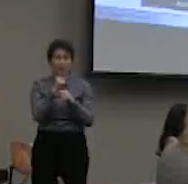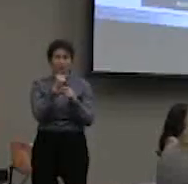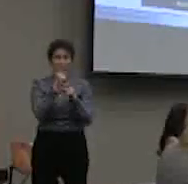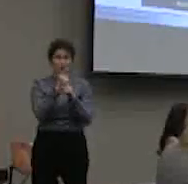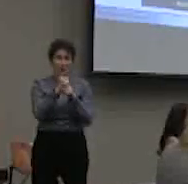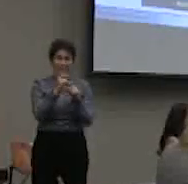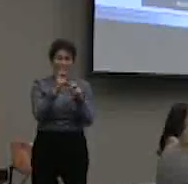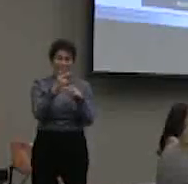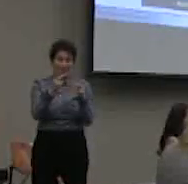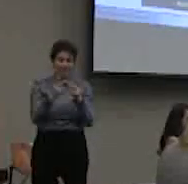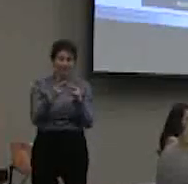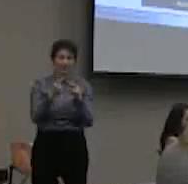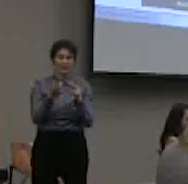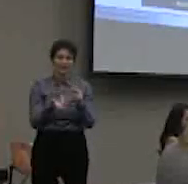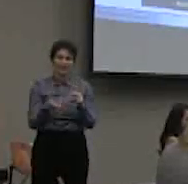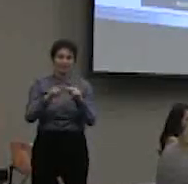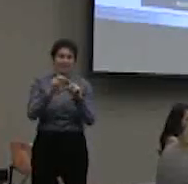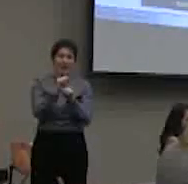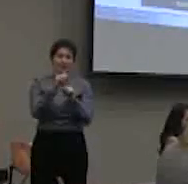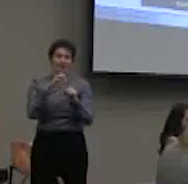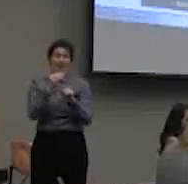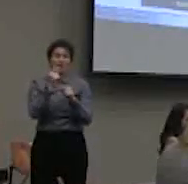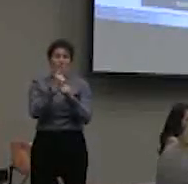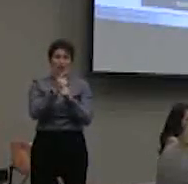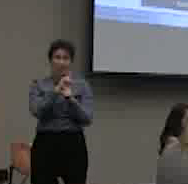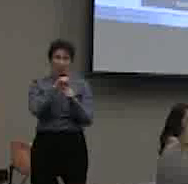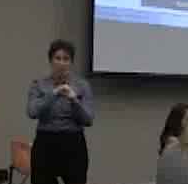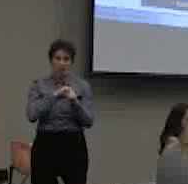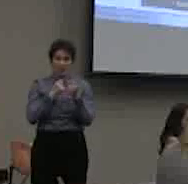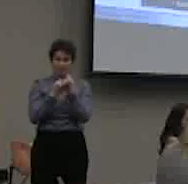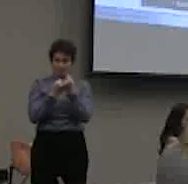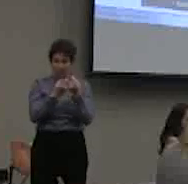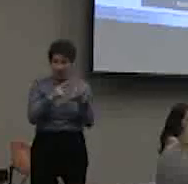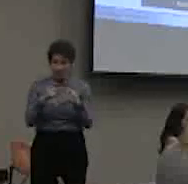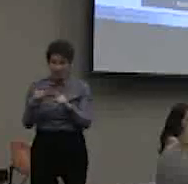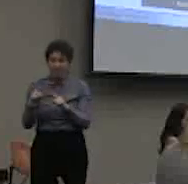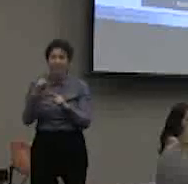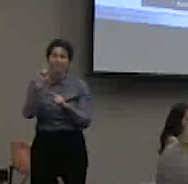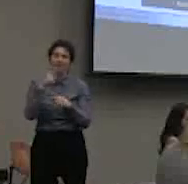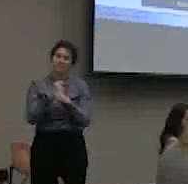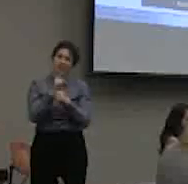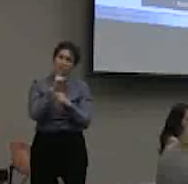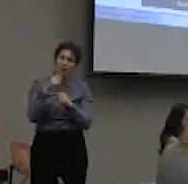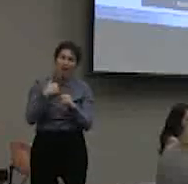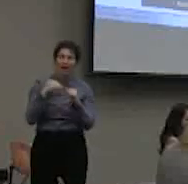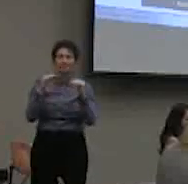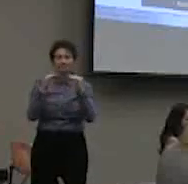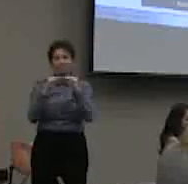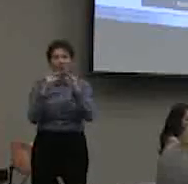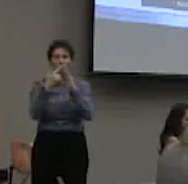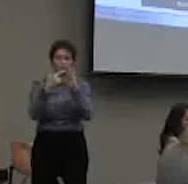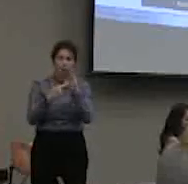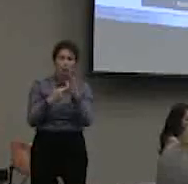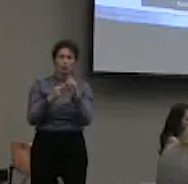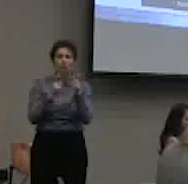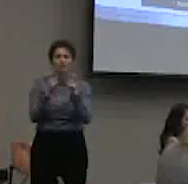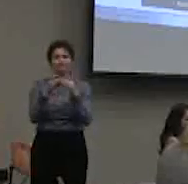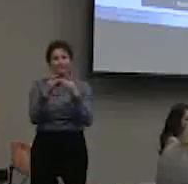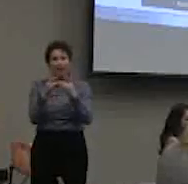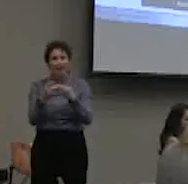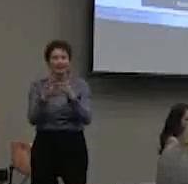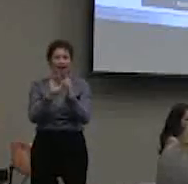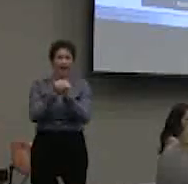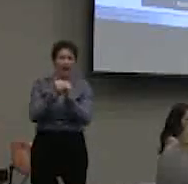getting expanded in the right places and the right quality supports are happening, we need to make sure there are fair rules and guidance around how do